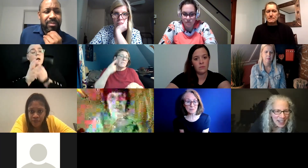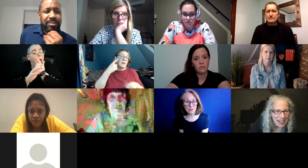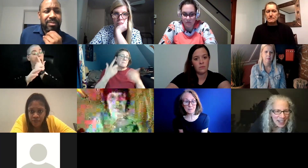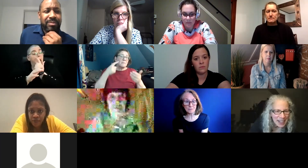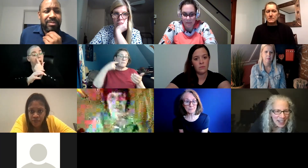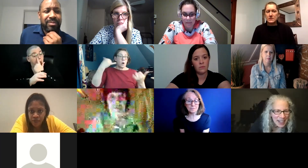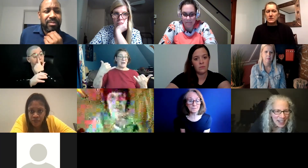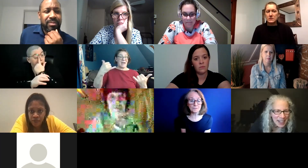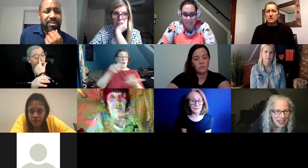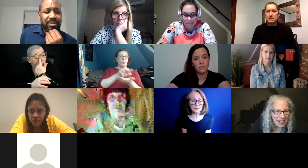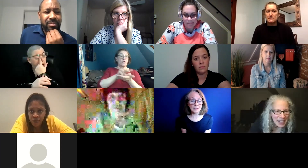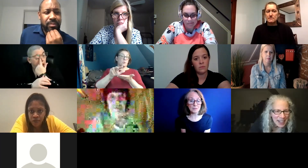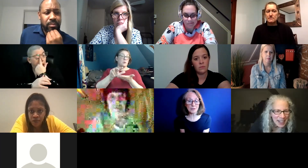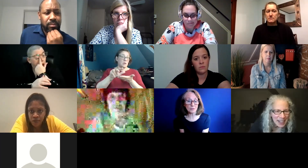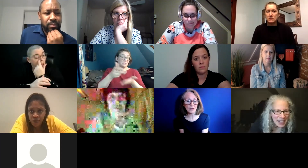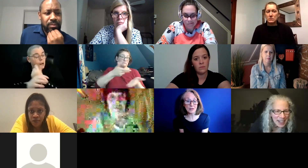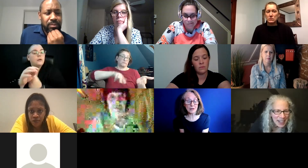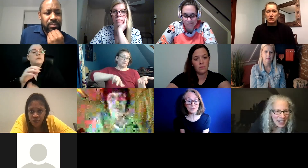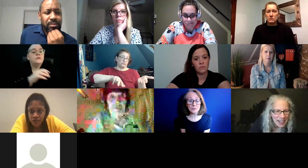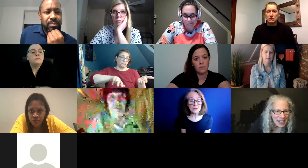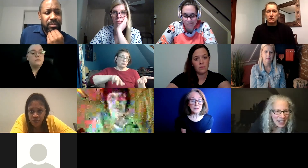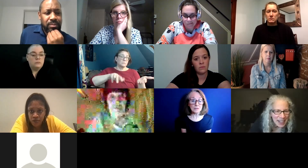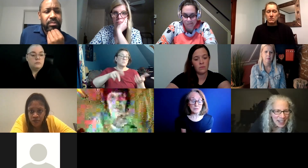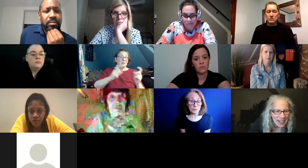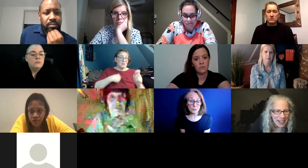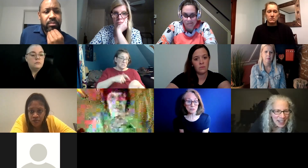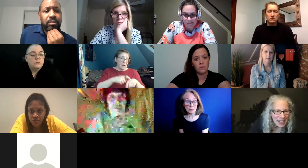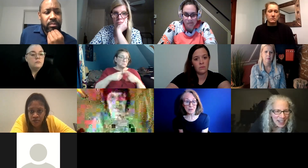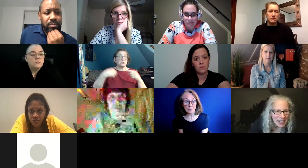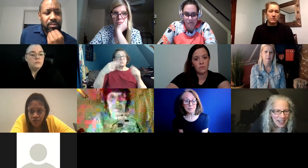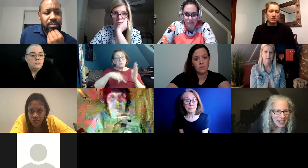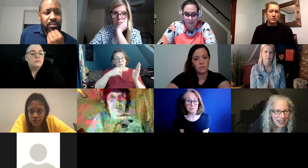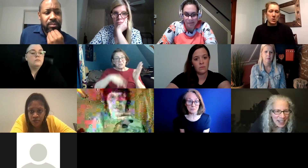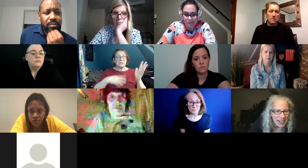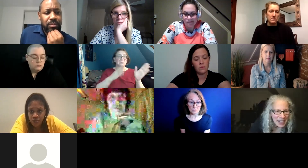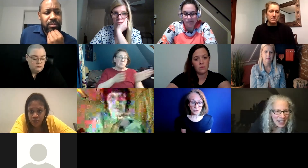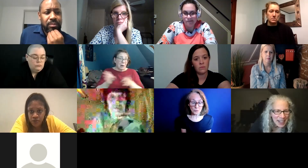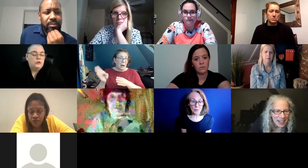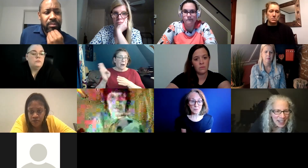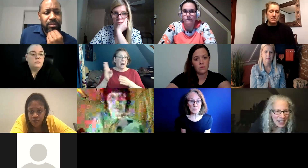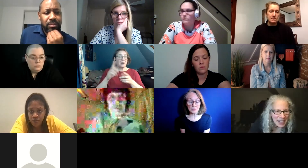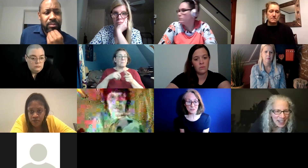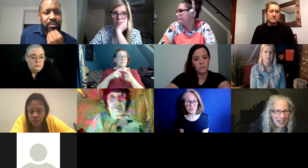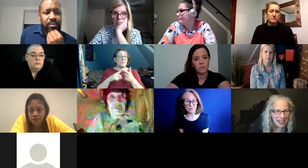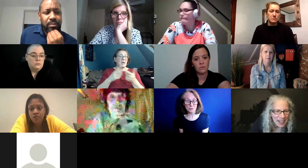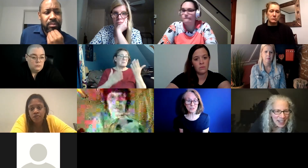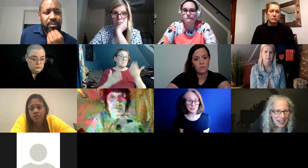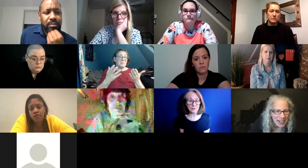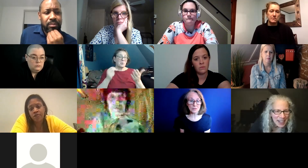time? I'm thinking like right now, 3 weeks from now, no problem. It gives us time to read everything